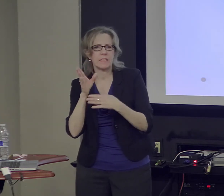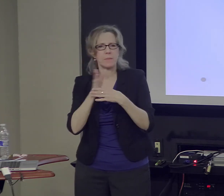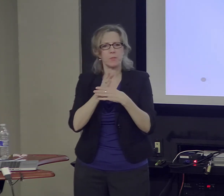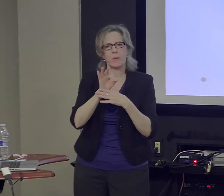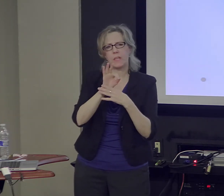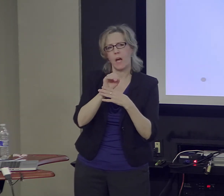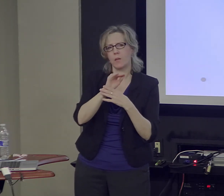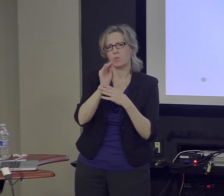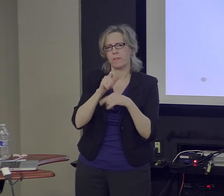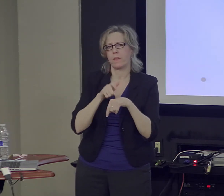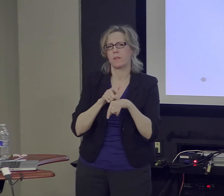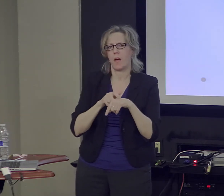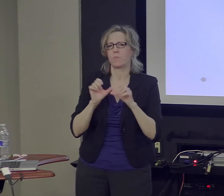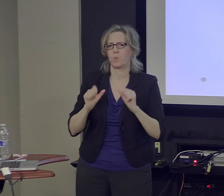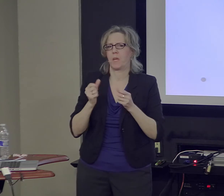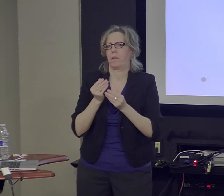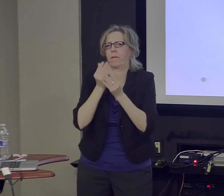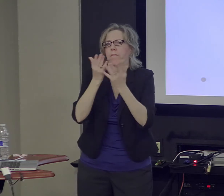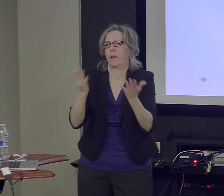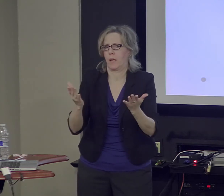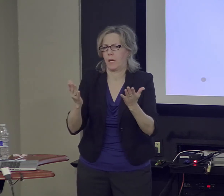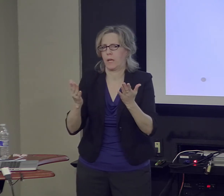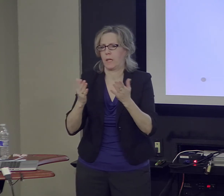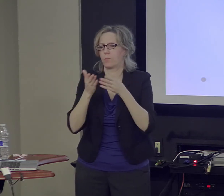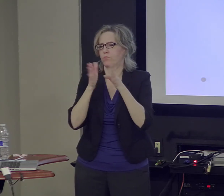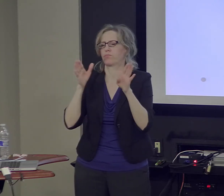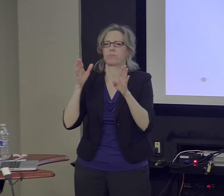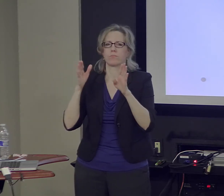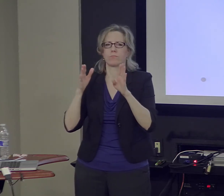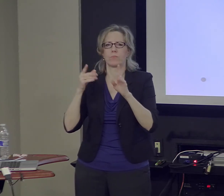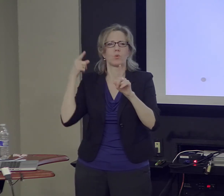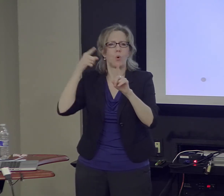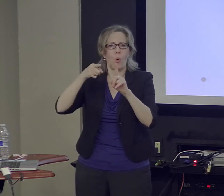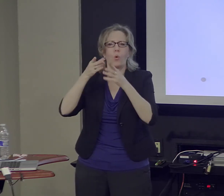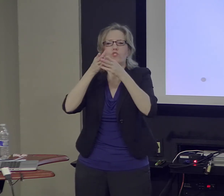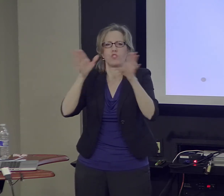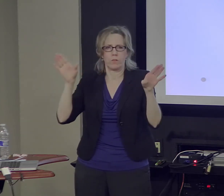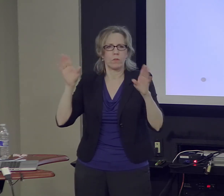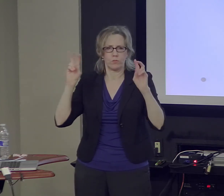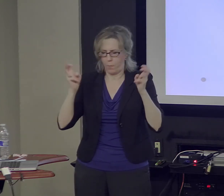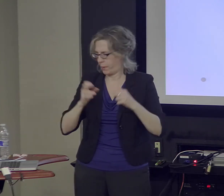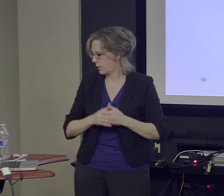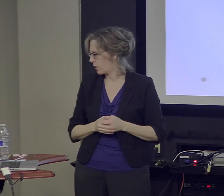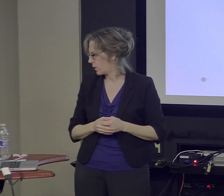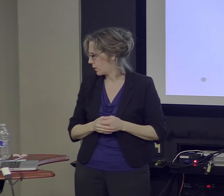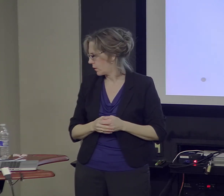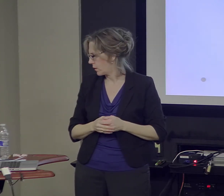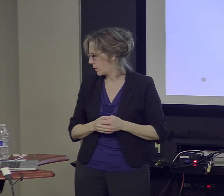in international sign. Most people felt that 76 to 90% of main points were understood.